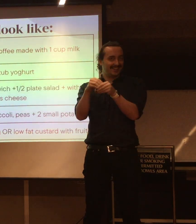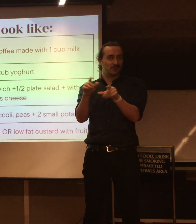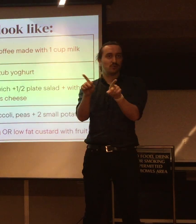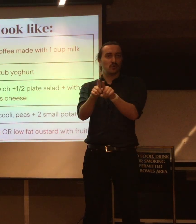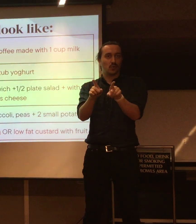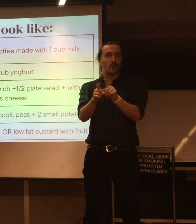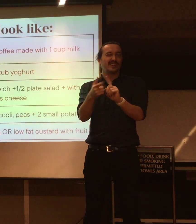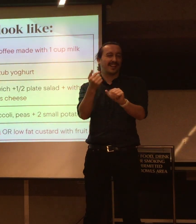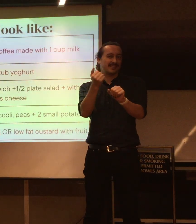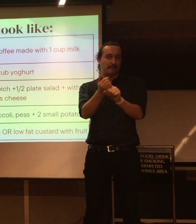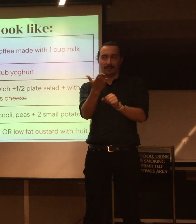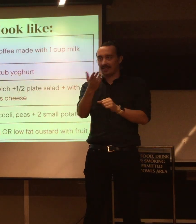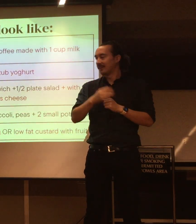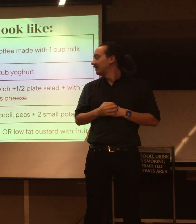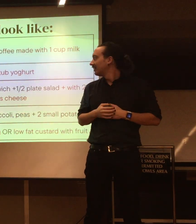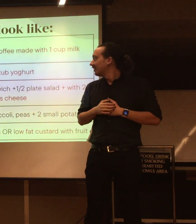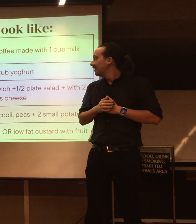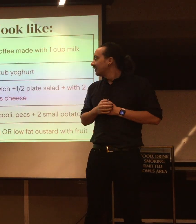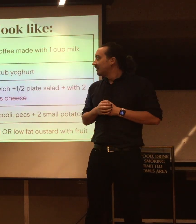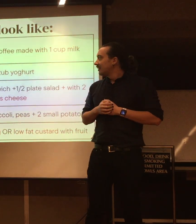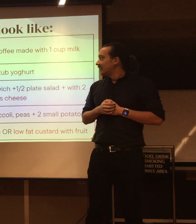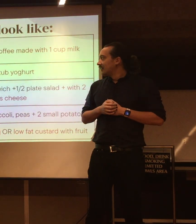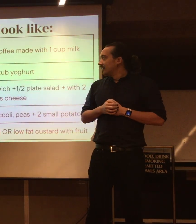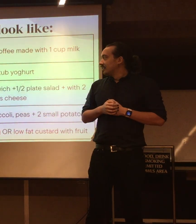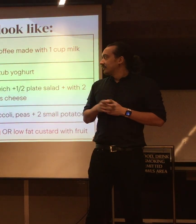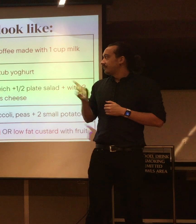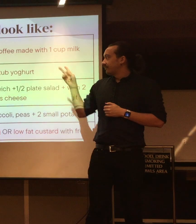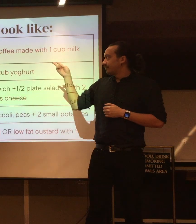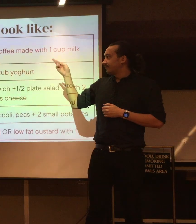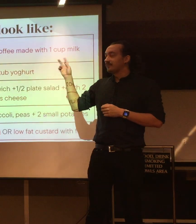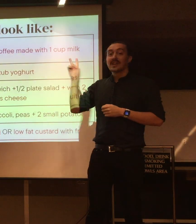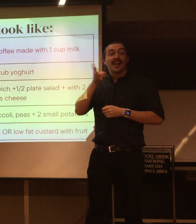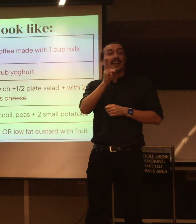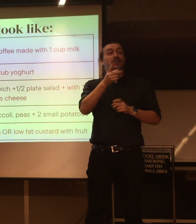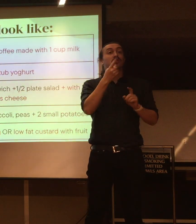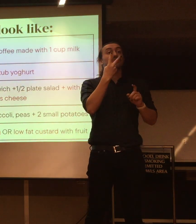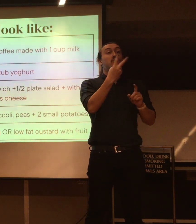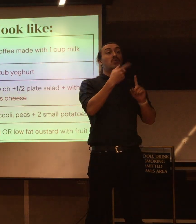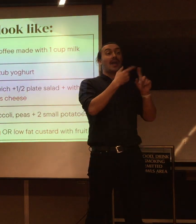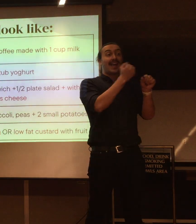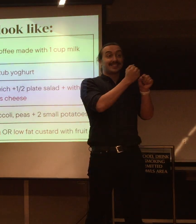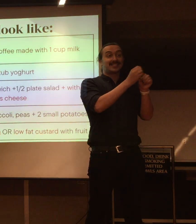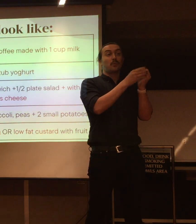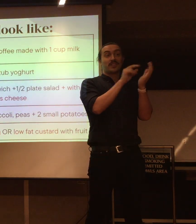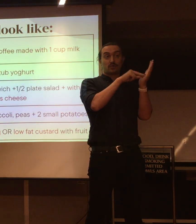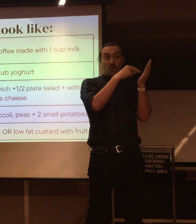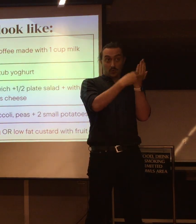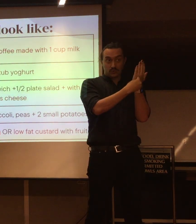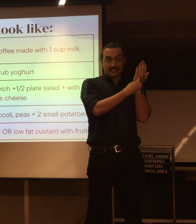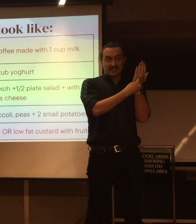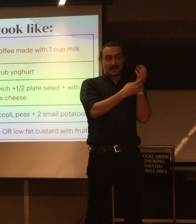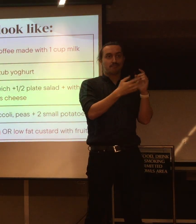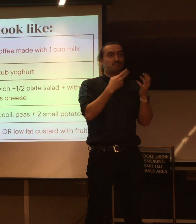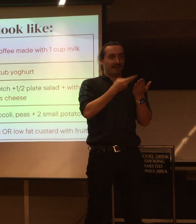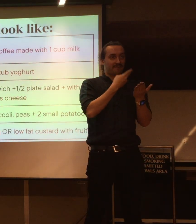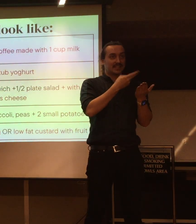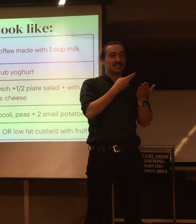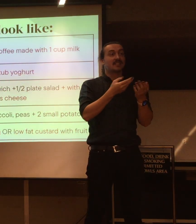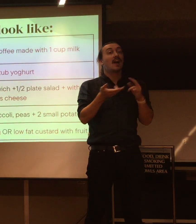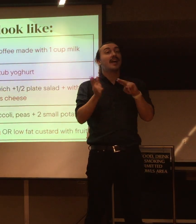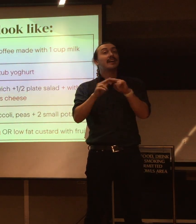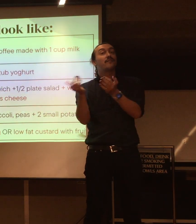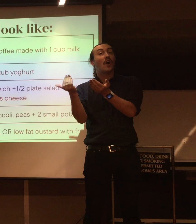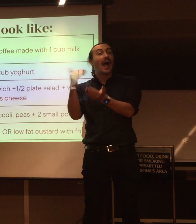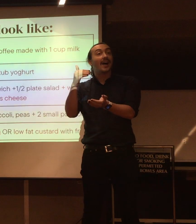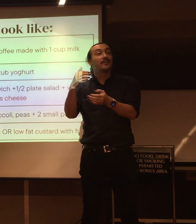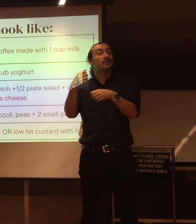you an example. So we've got our 2 eggs with 2 toast, and then if we have a coffee, does